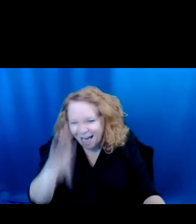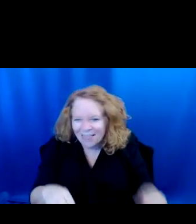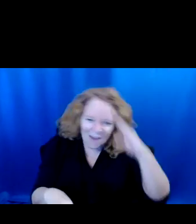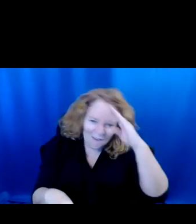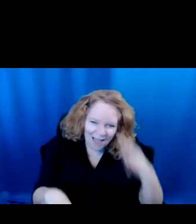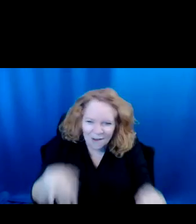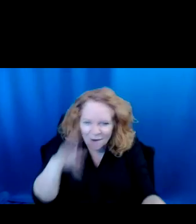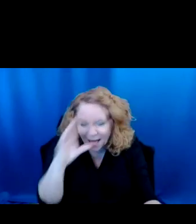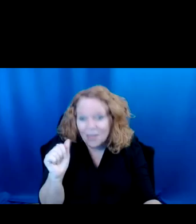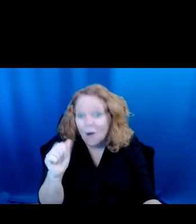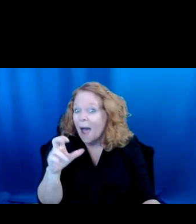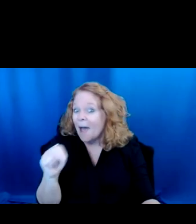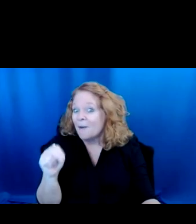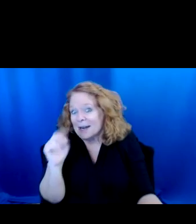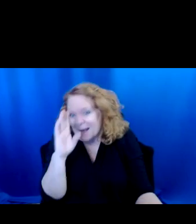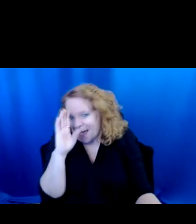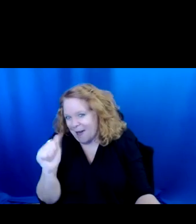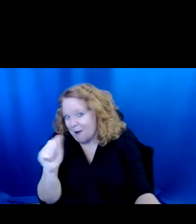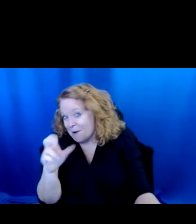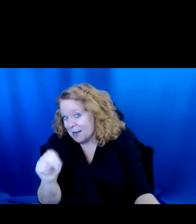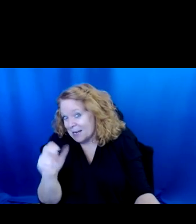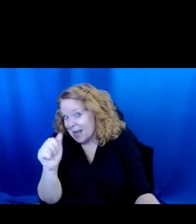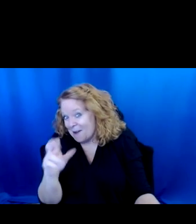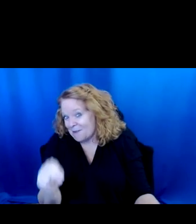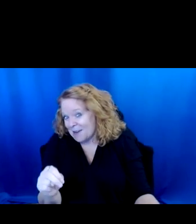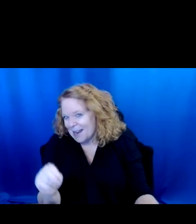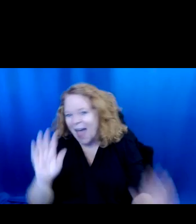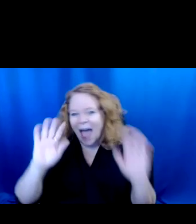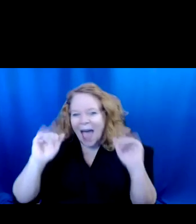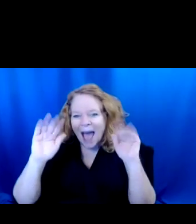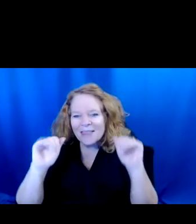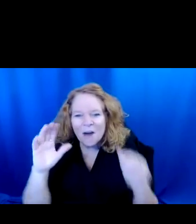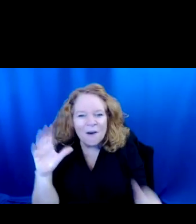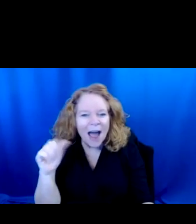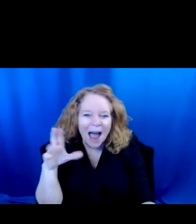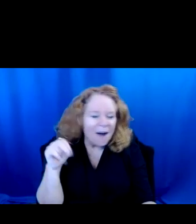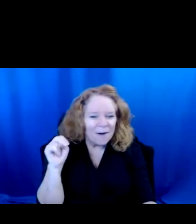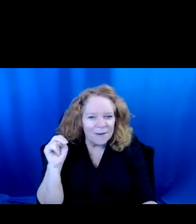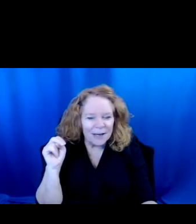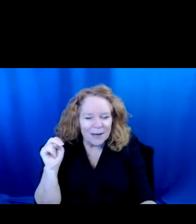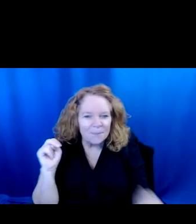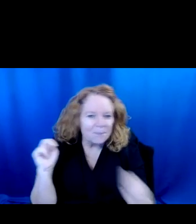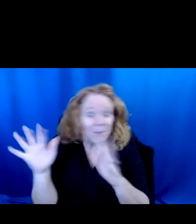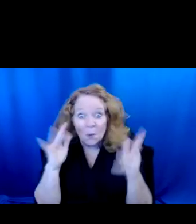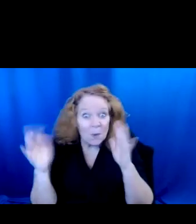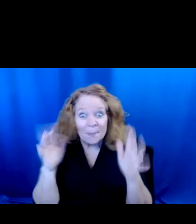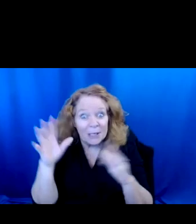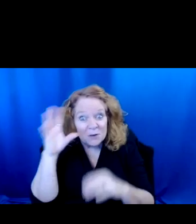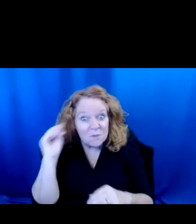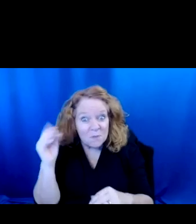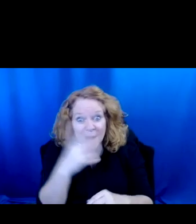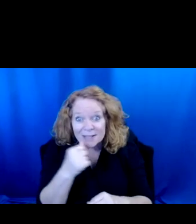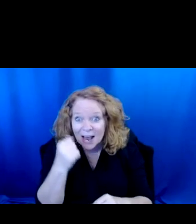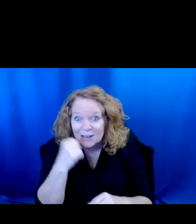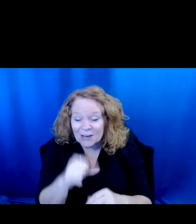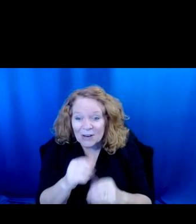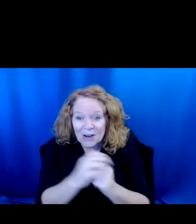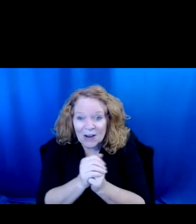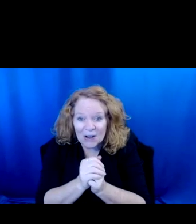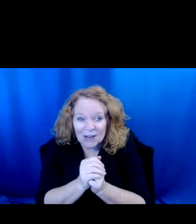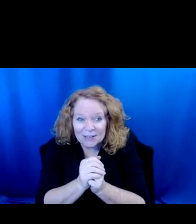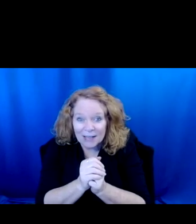hello, Aaron, Aaron, Aaron, hello, Aaron. Whoopity doo, boys and girls, that's